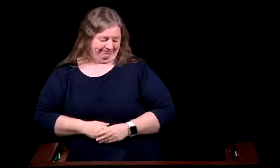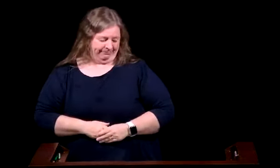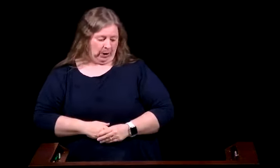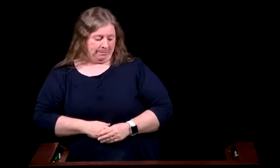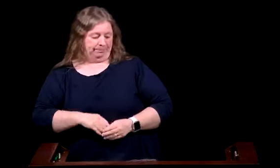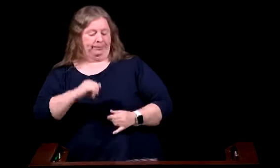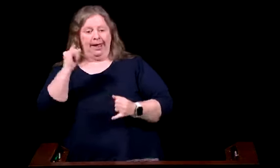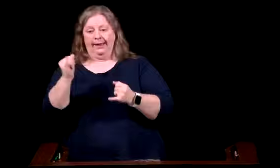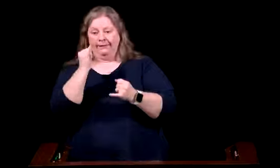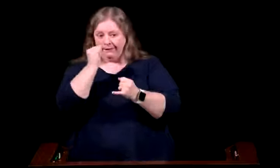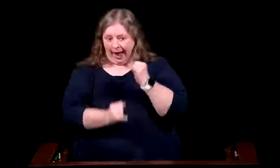to 9.